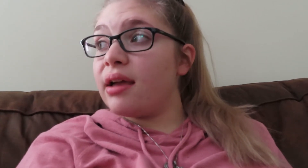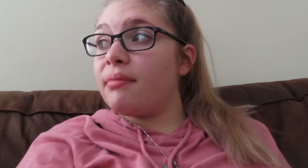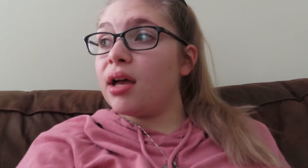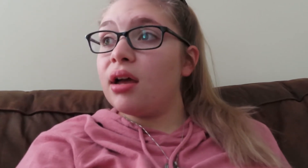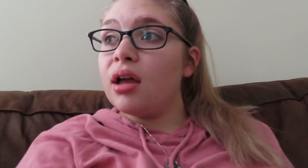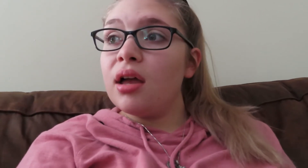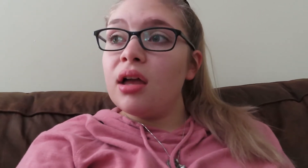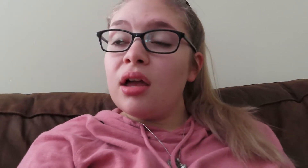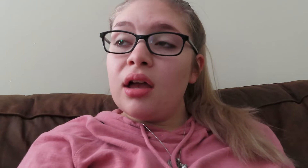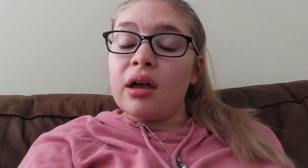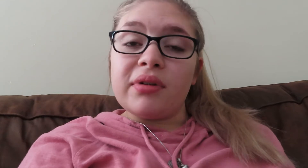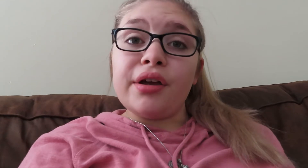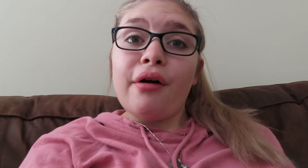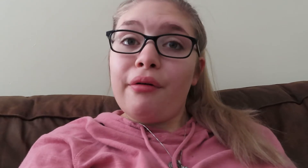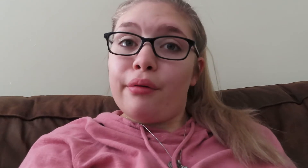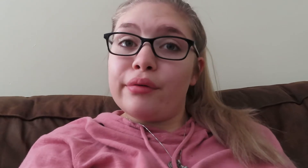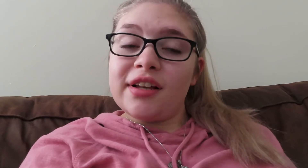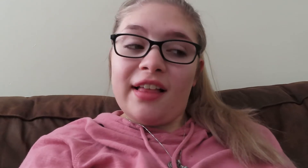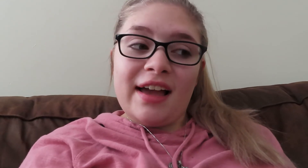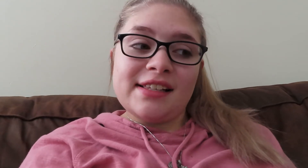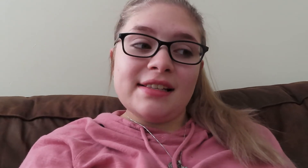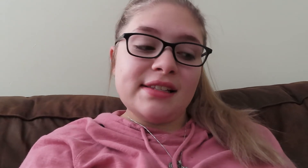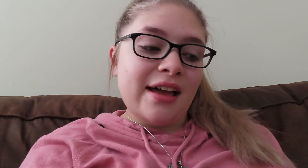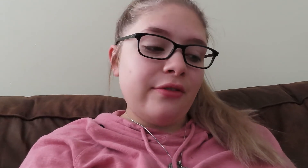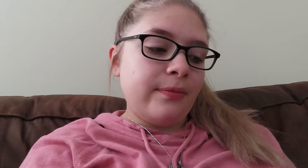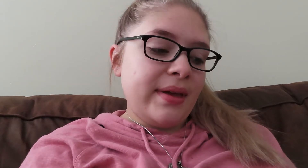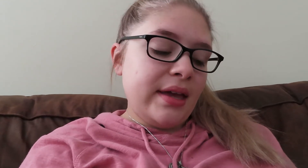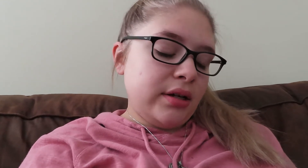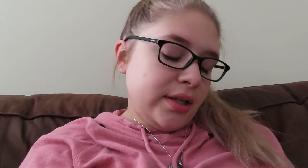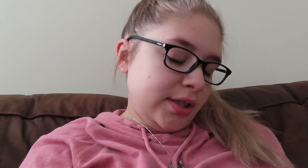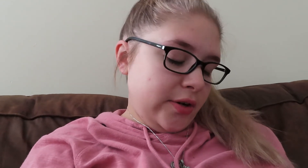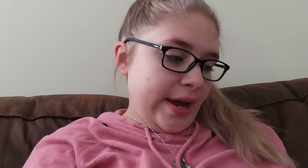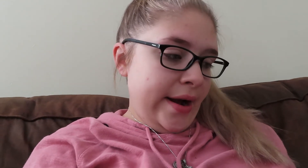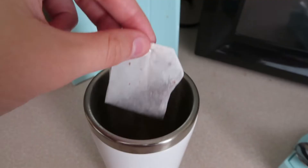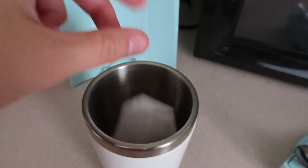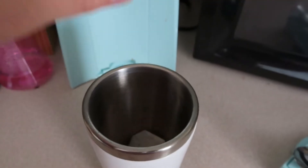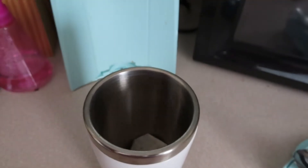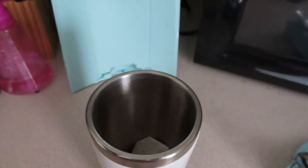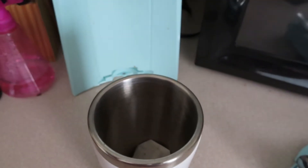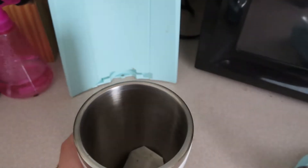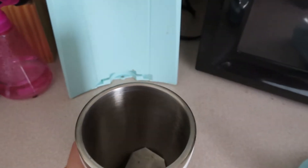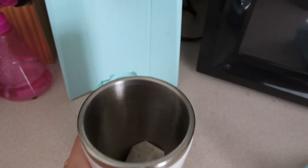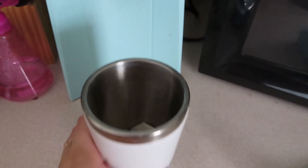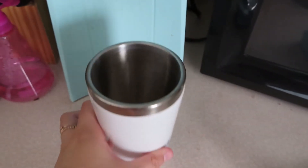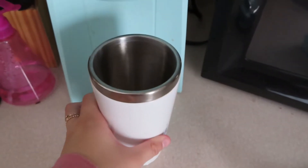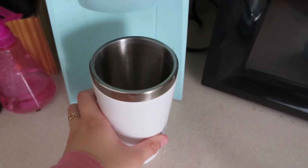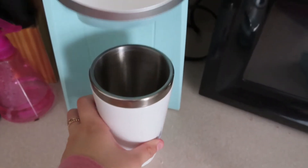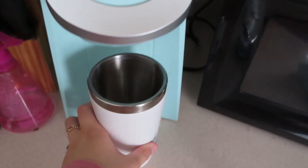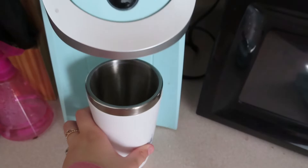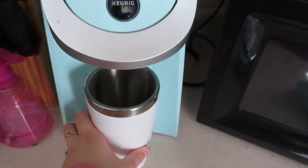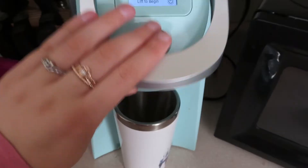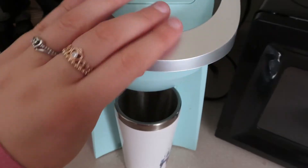but i'm gonna go to class and stuff be a good student so